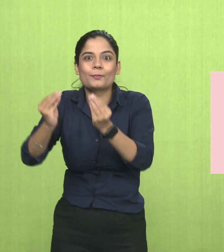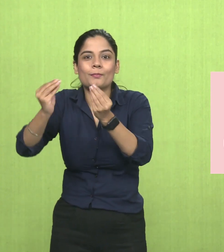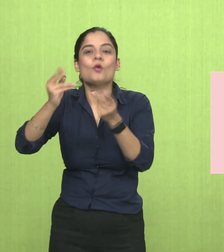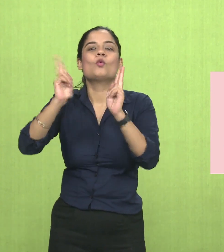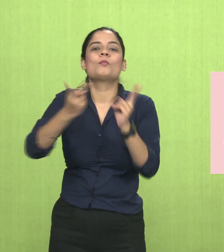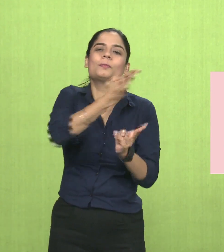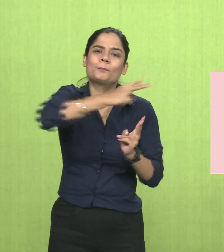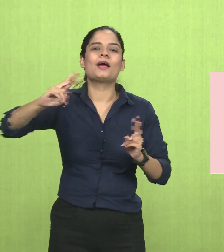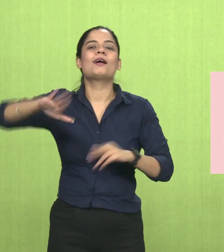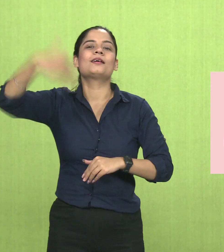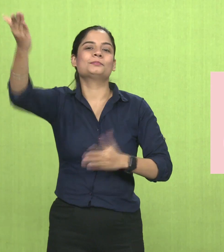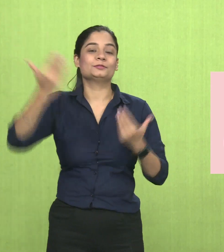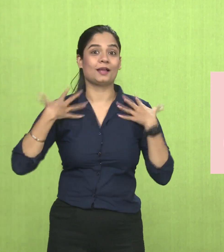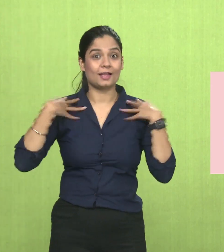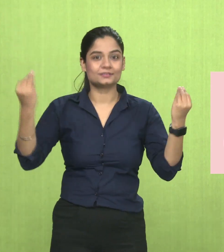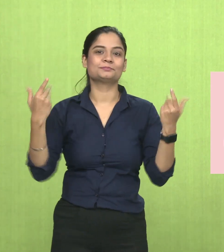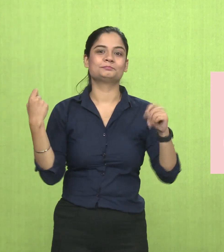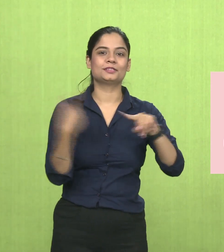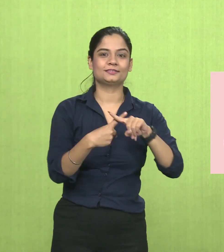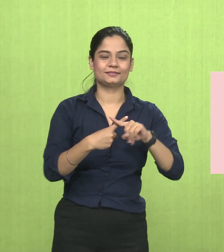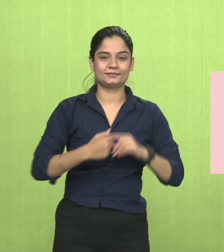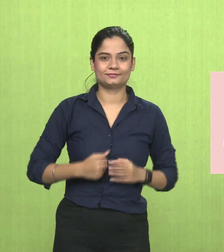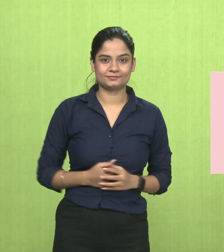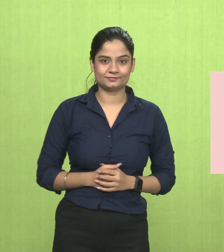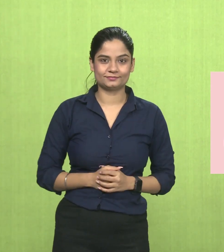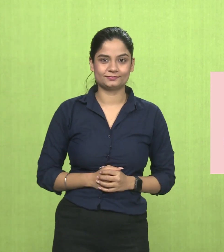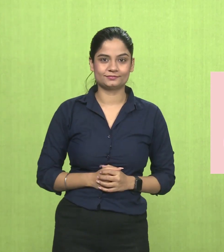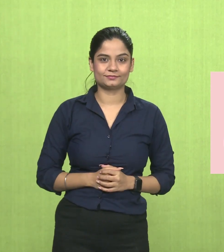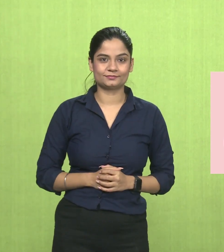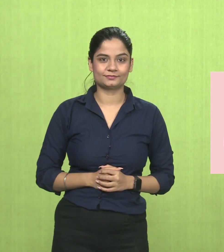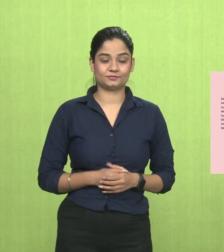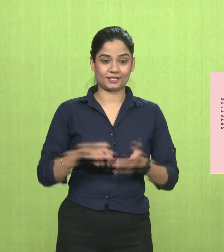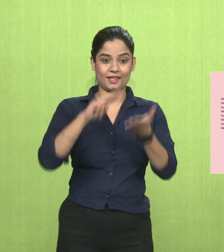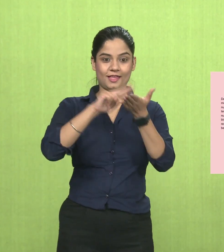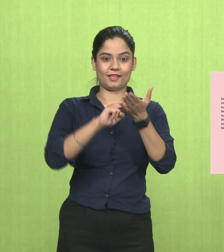fruits, vegetables, etc. and then get back to the normal diet.